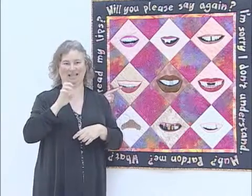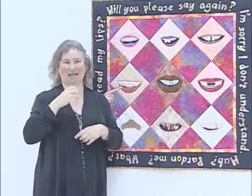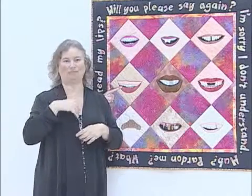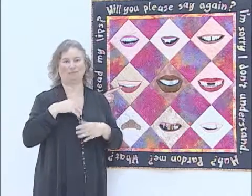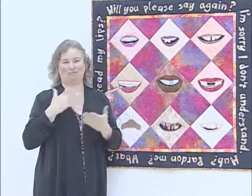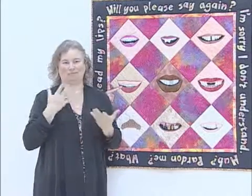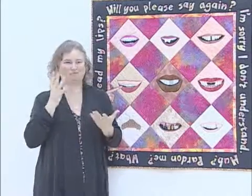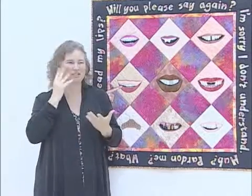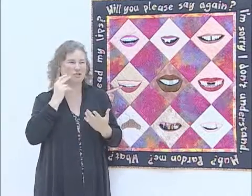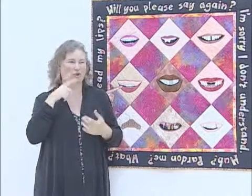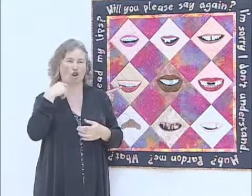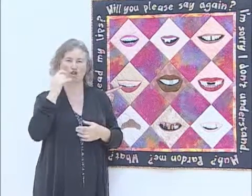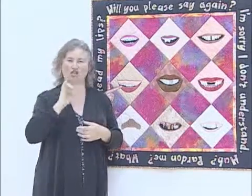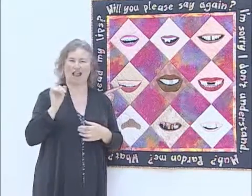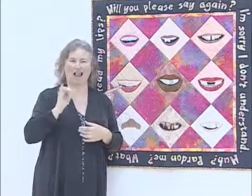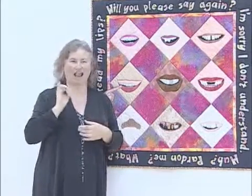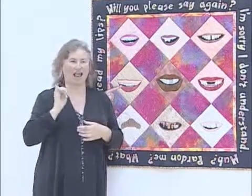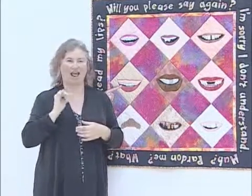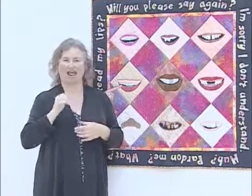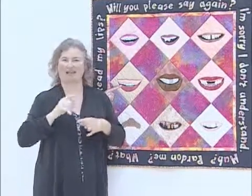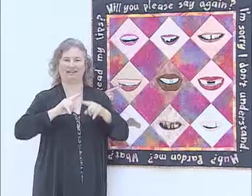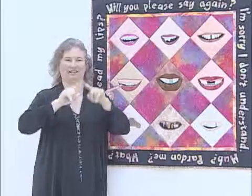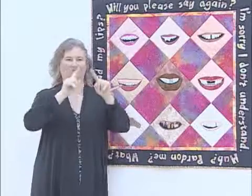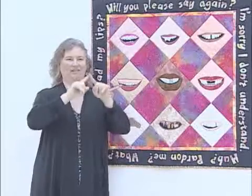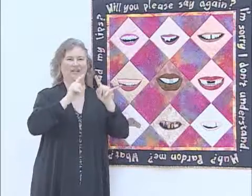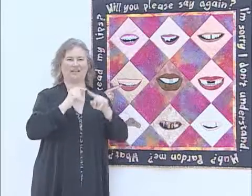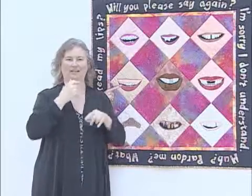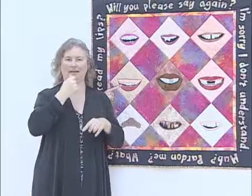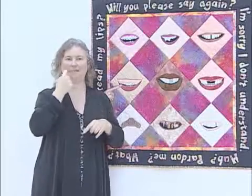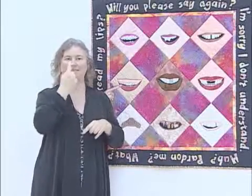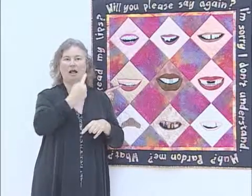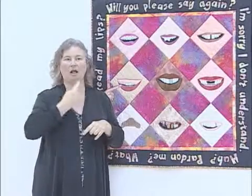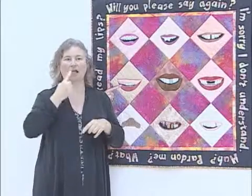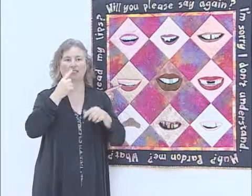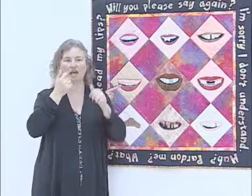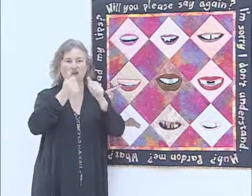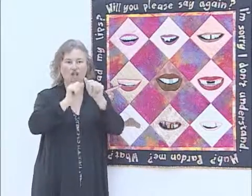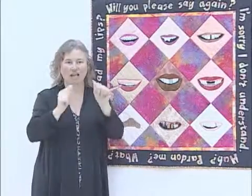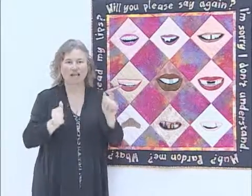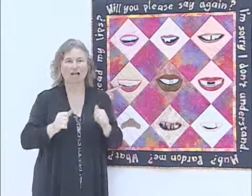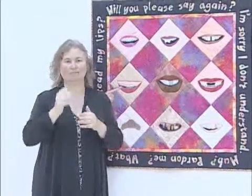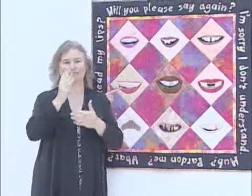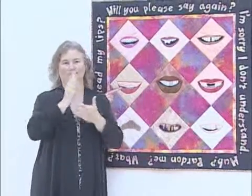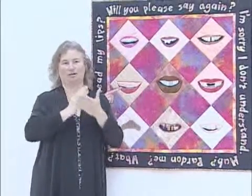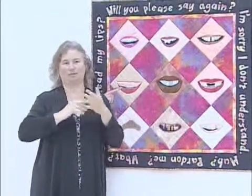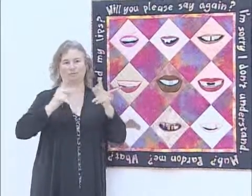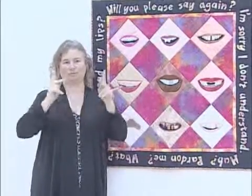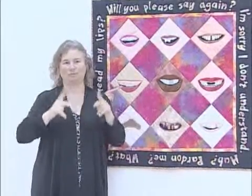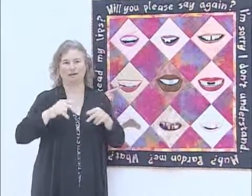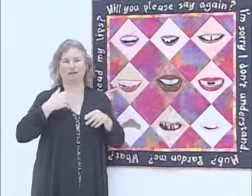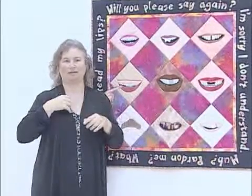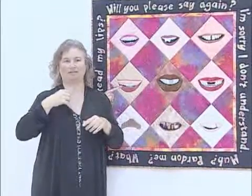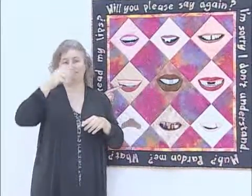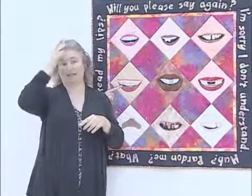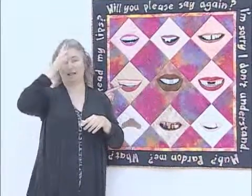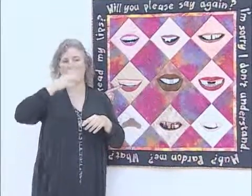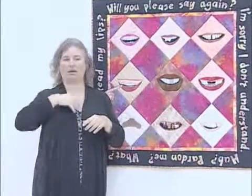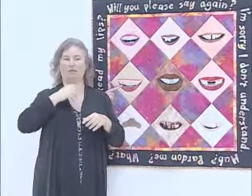quilt. This is what my experience was like, trying to lip read all the different shapes and configurations of mouths that people